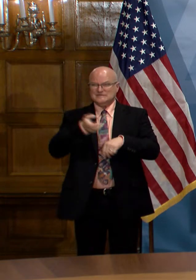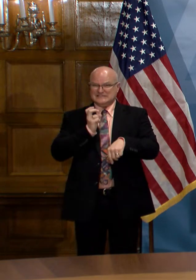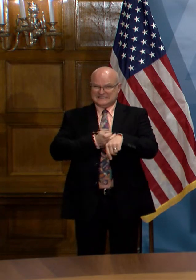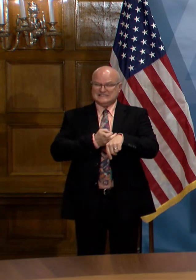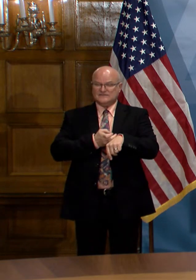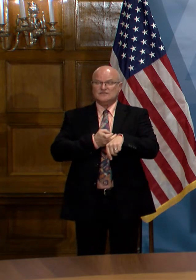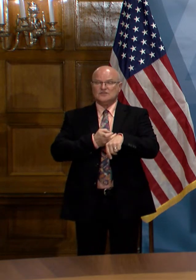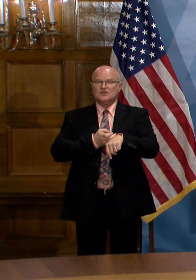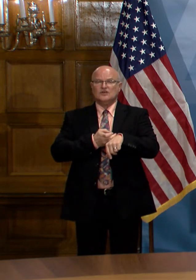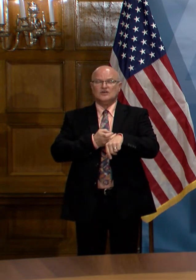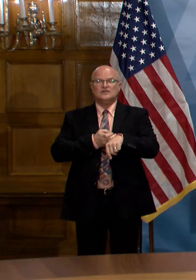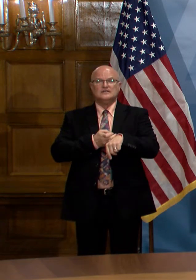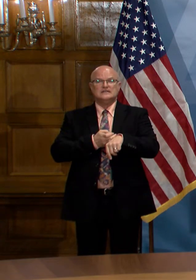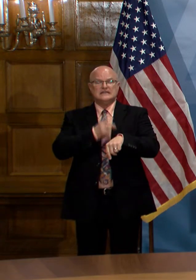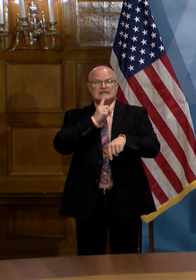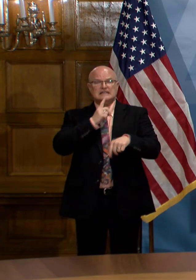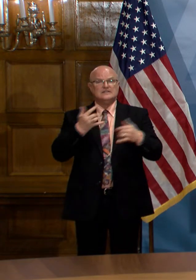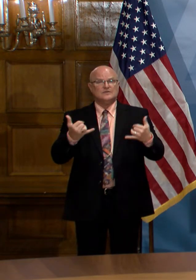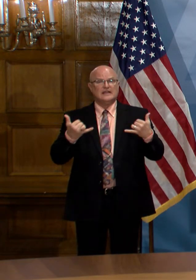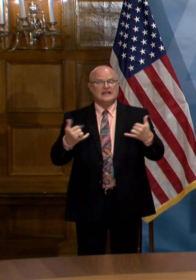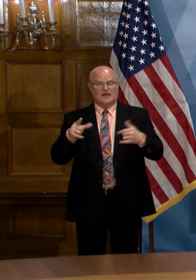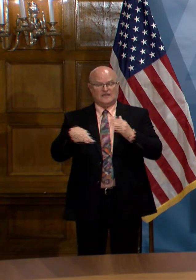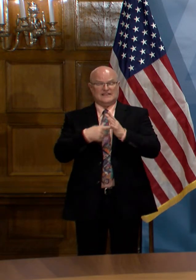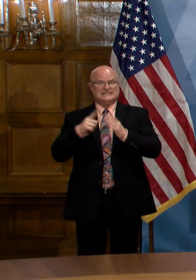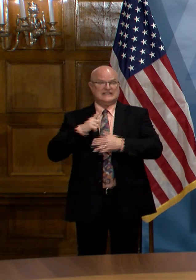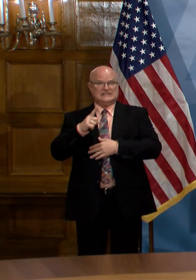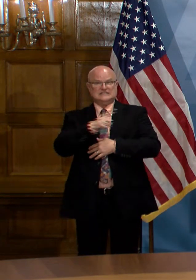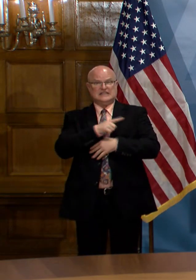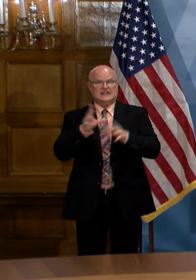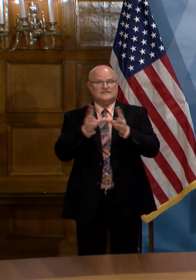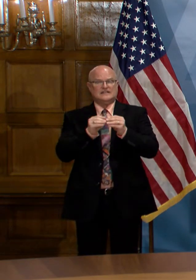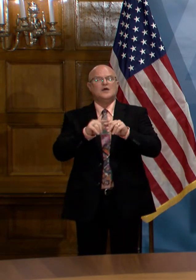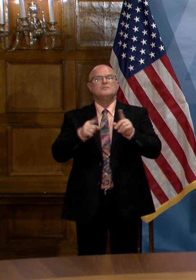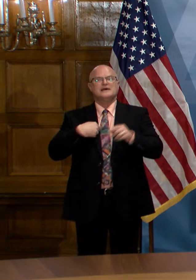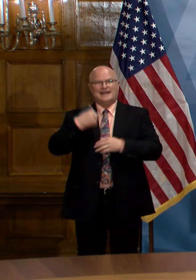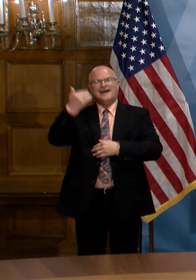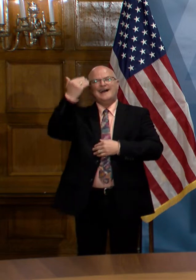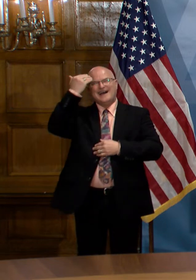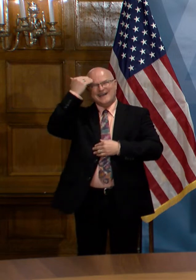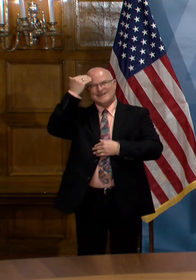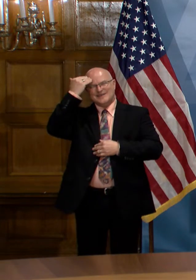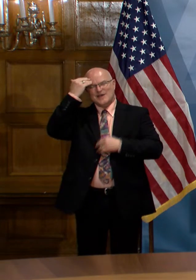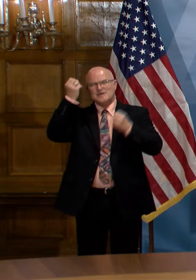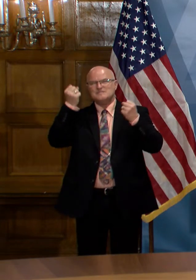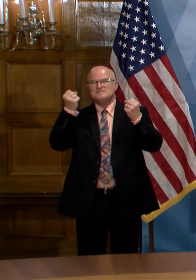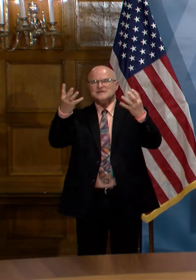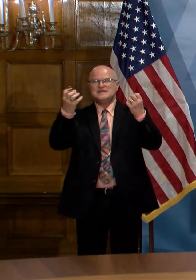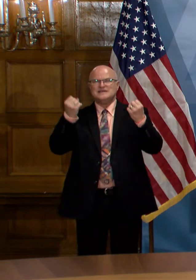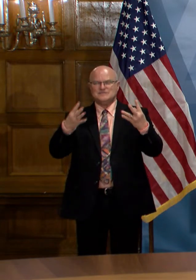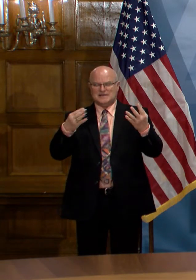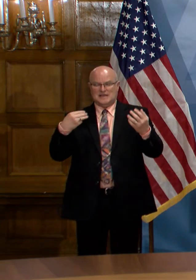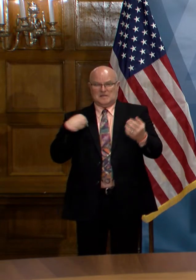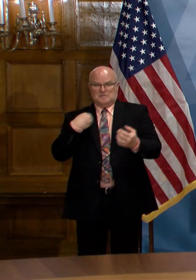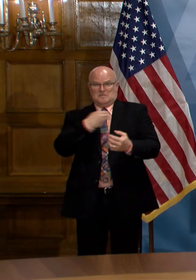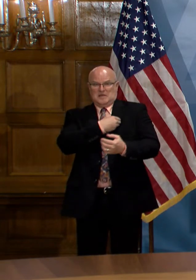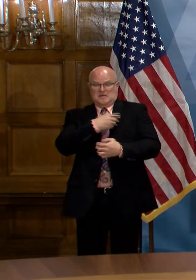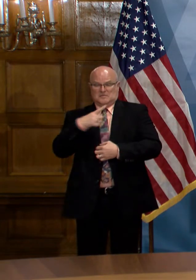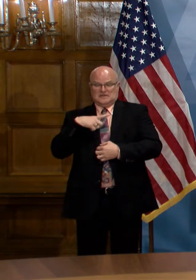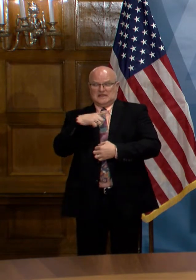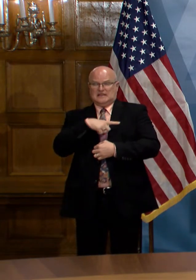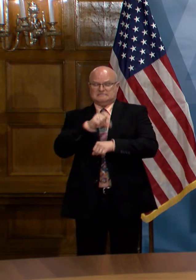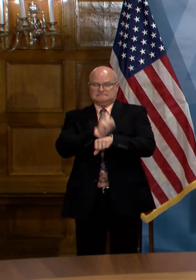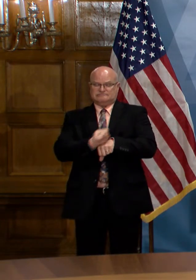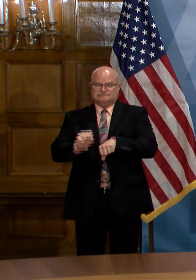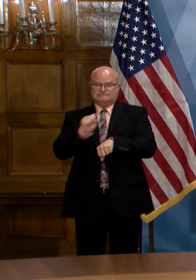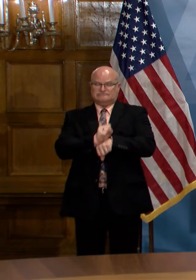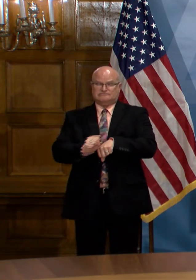difficult it is in this legislative session, but I know that there's a number of members of the legislature that is working